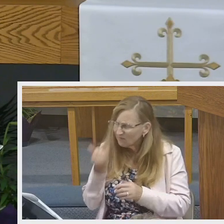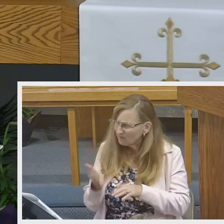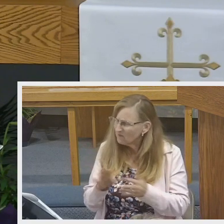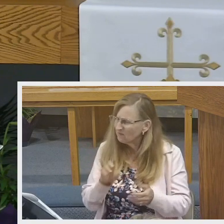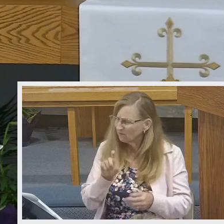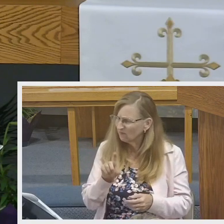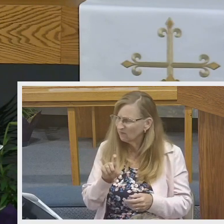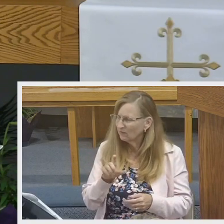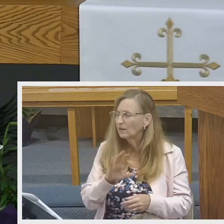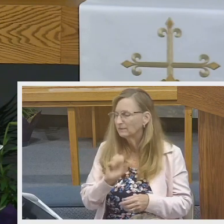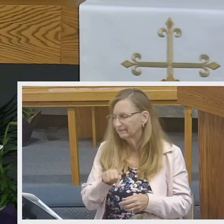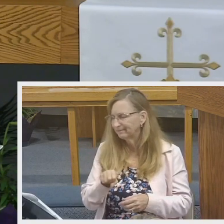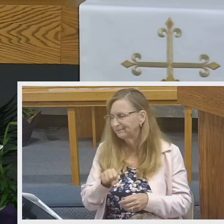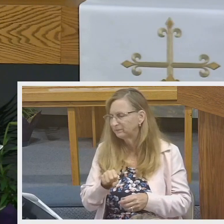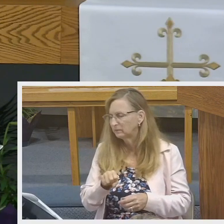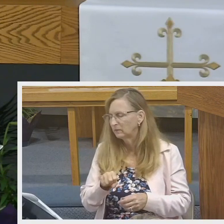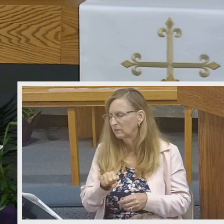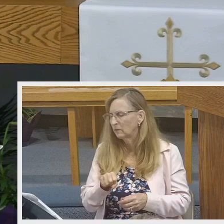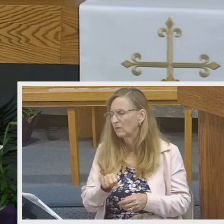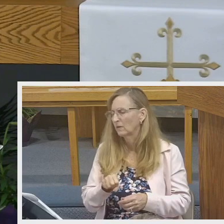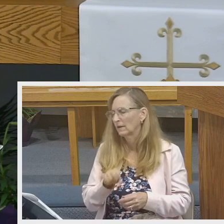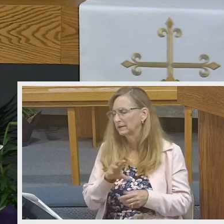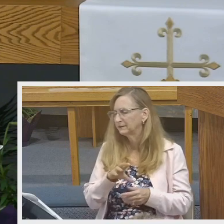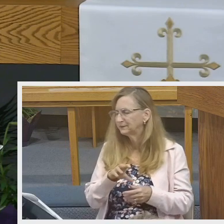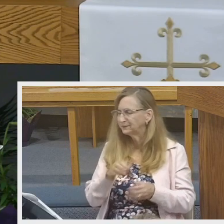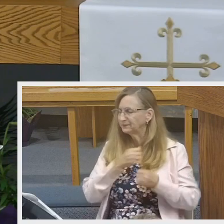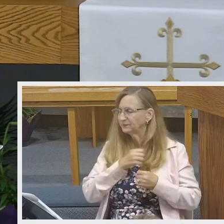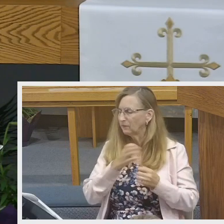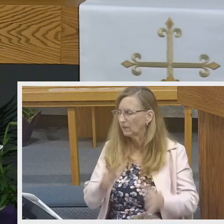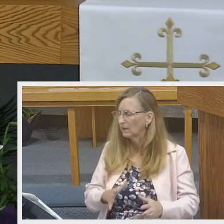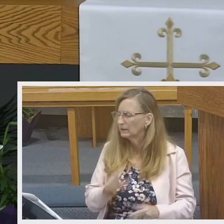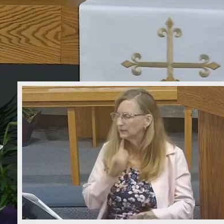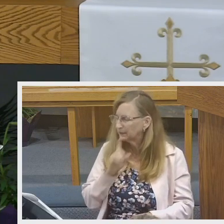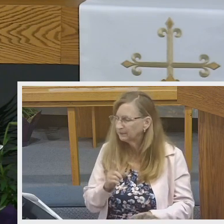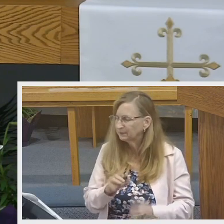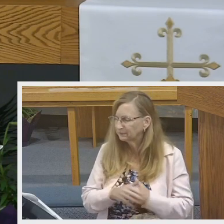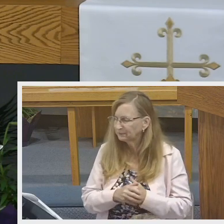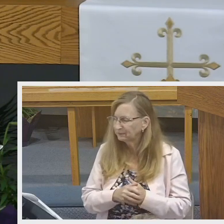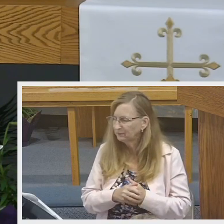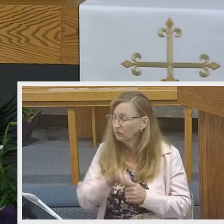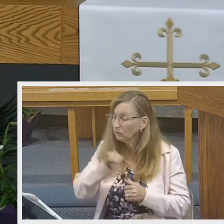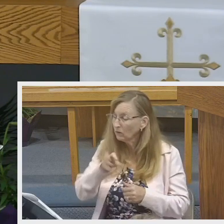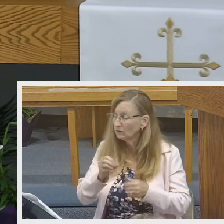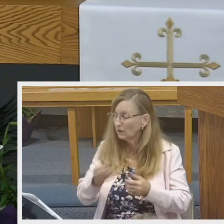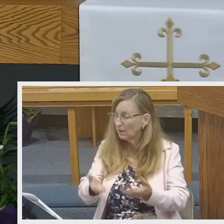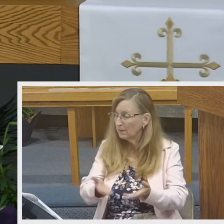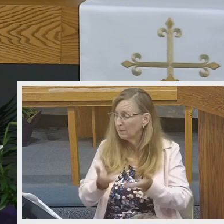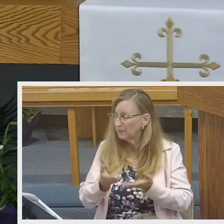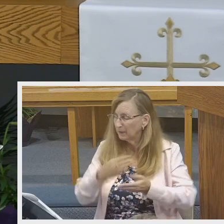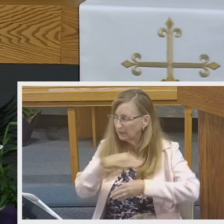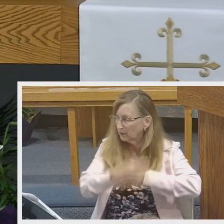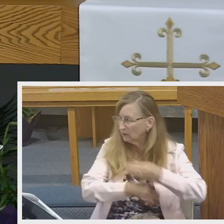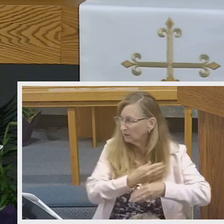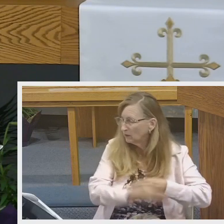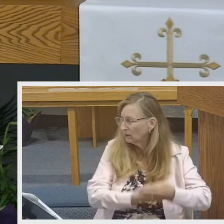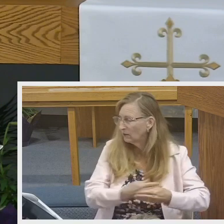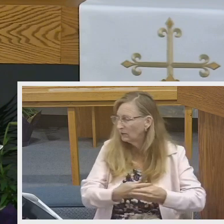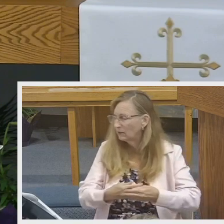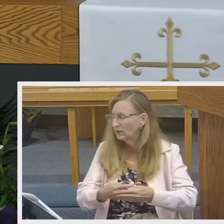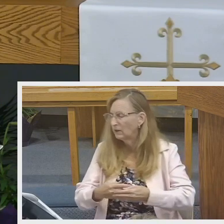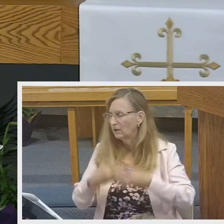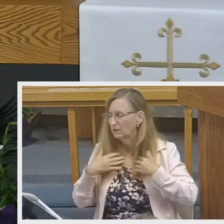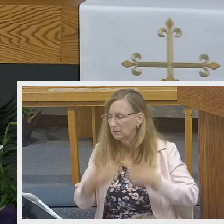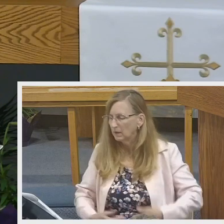So Joseph bought some linen cloth, took down the body, wrapped it in the linen, and placed it in a tomb cut out of the